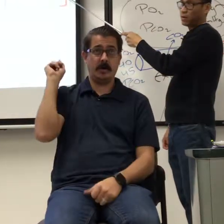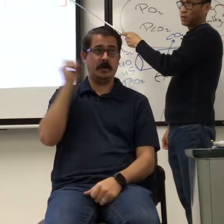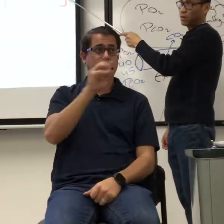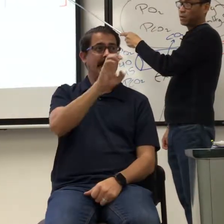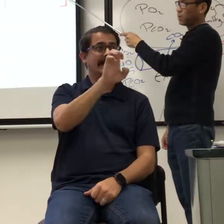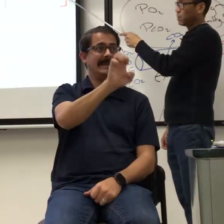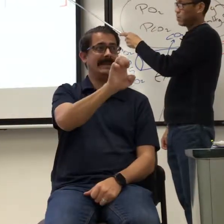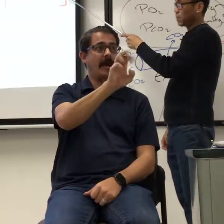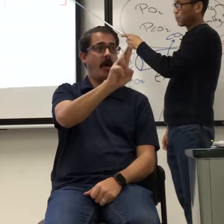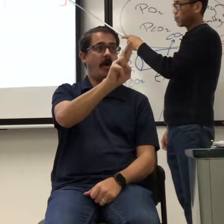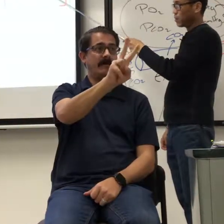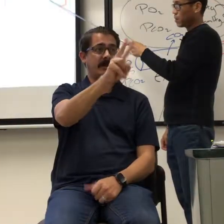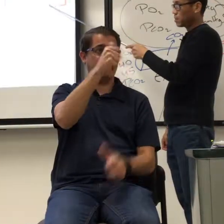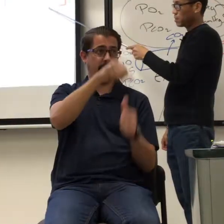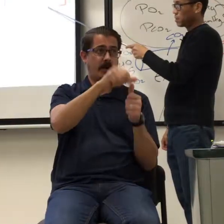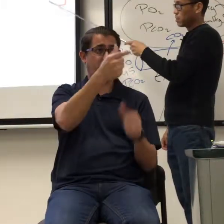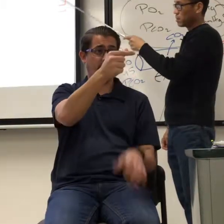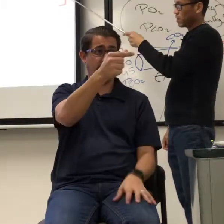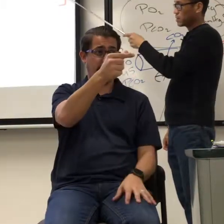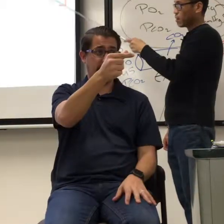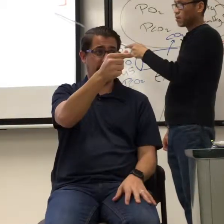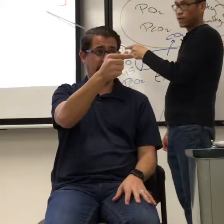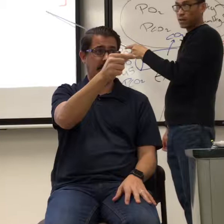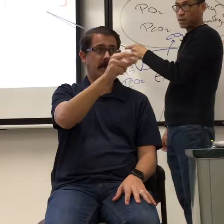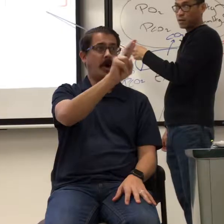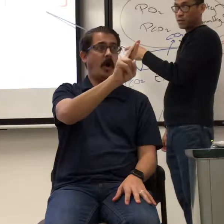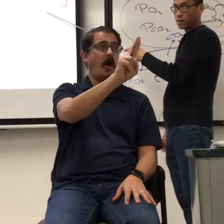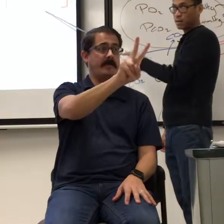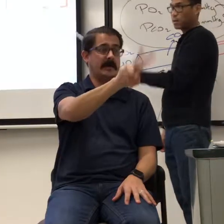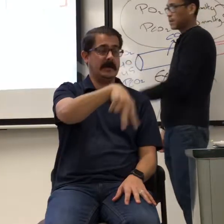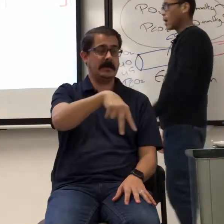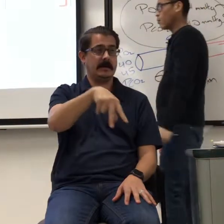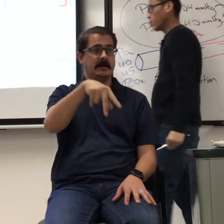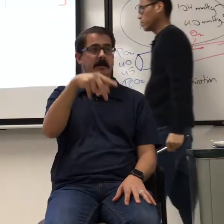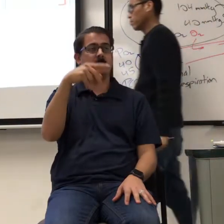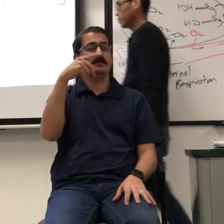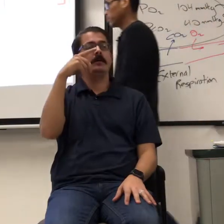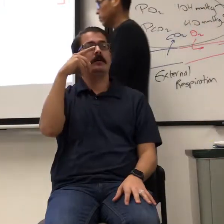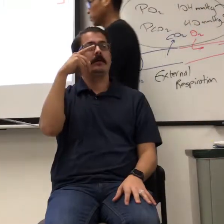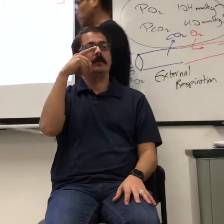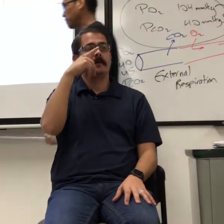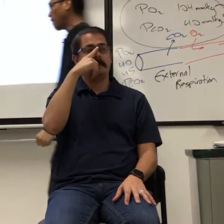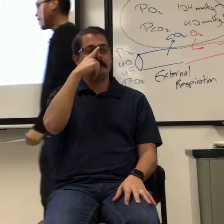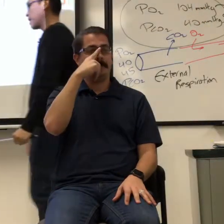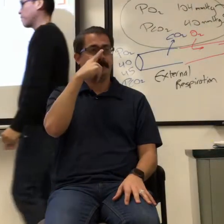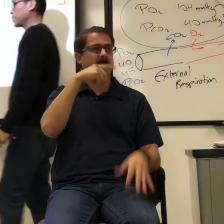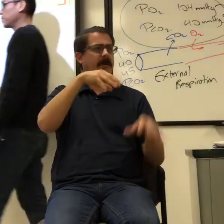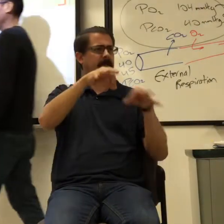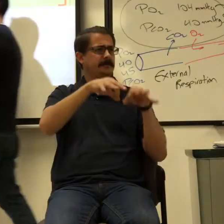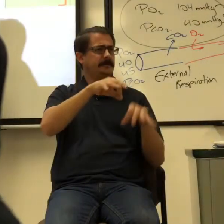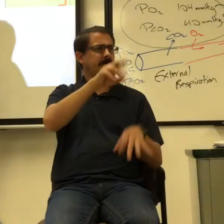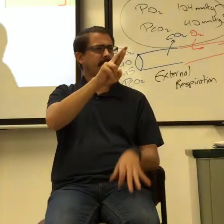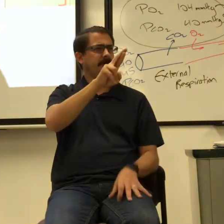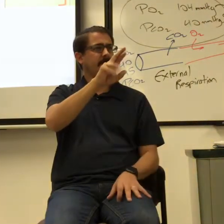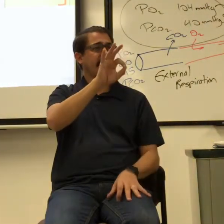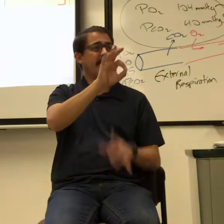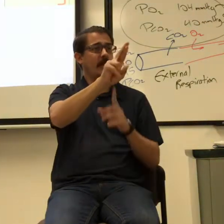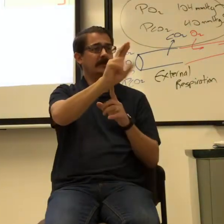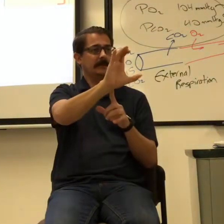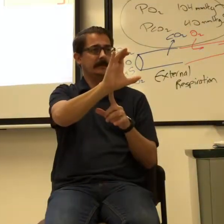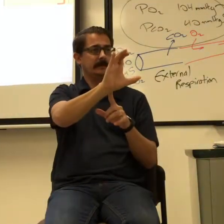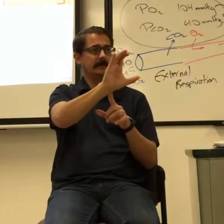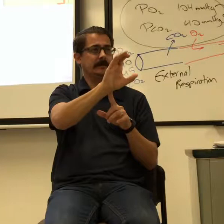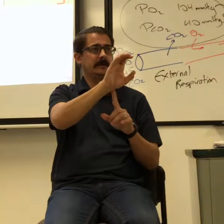there. ERV. What about the green? That's RV. Now, to define FRC,